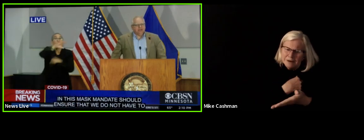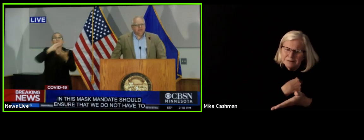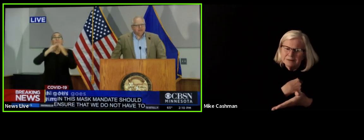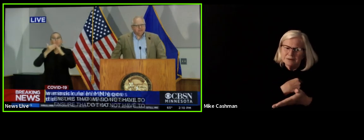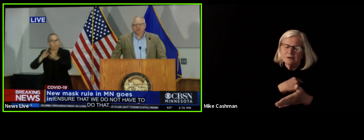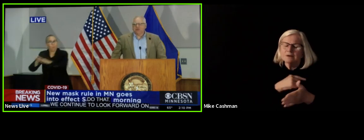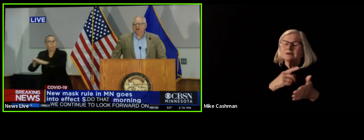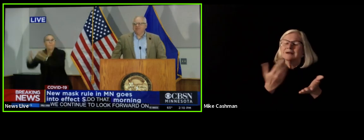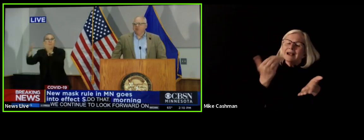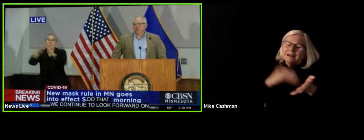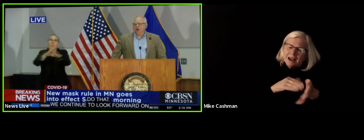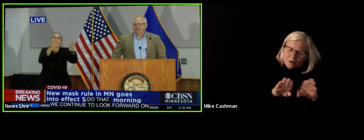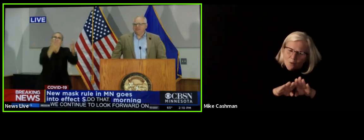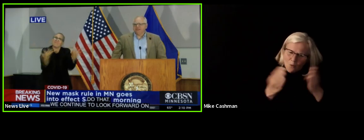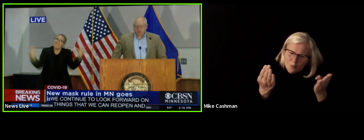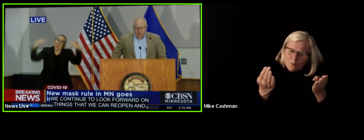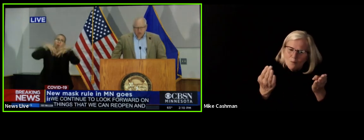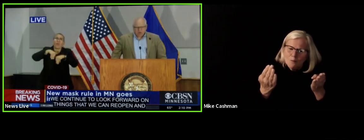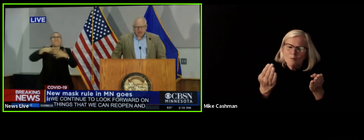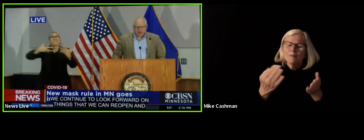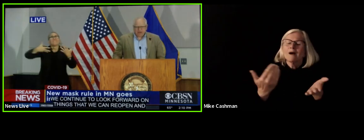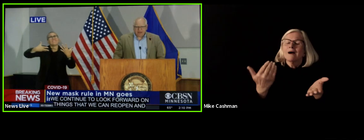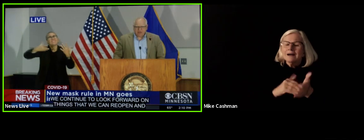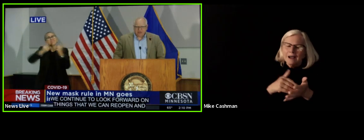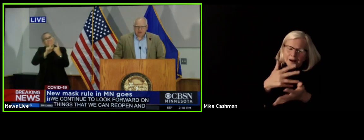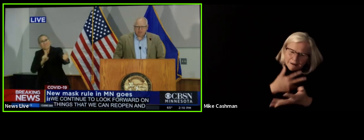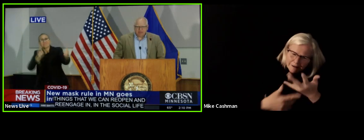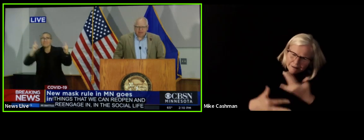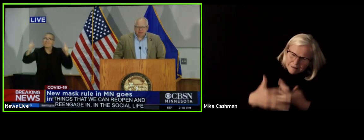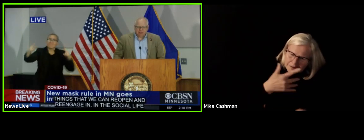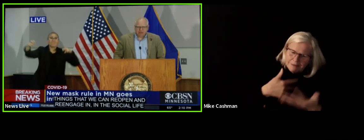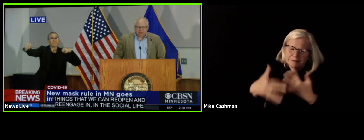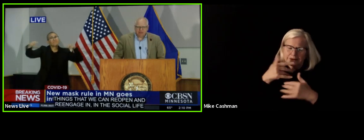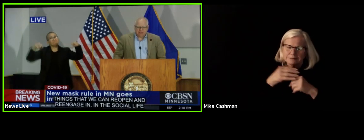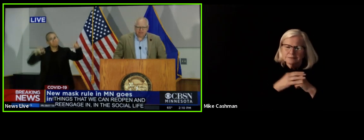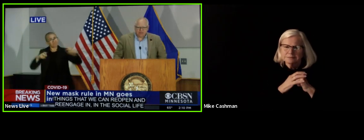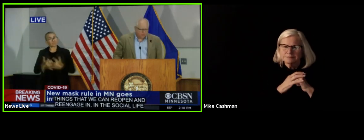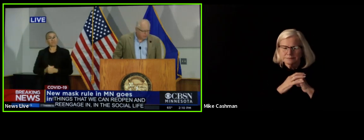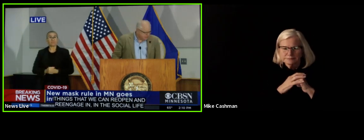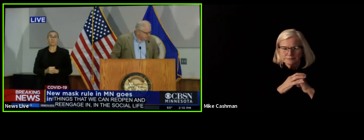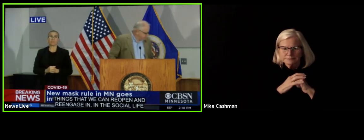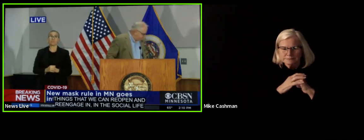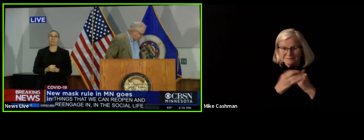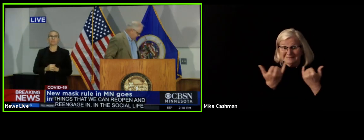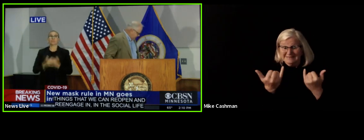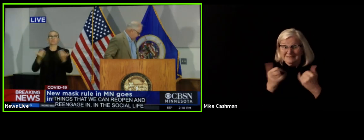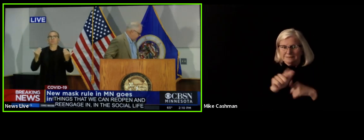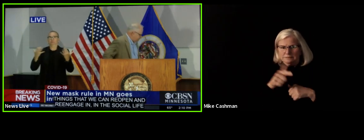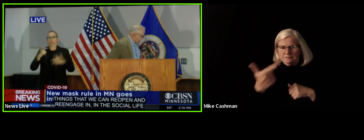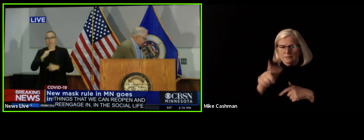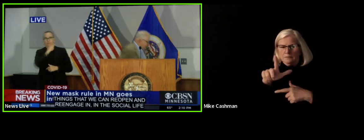in social life that we want to see. So with that, I'd like to have Lieutenant Governor Flanagan say a few words.